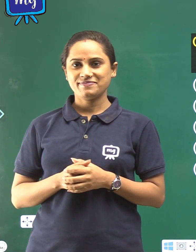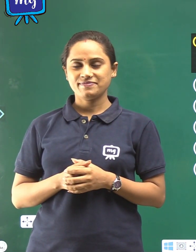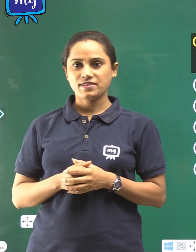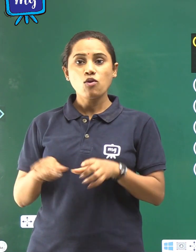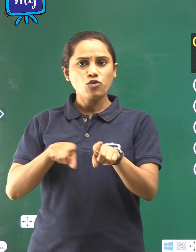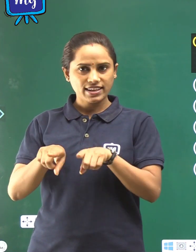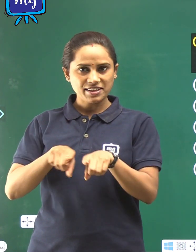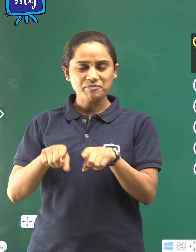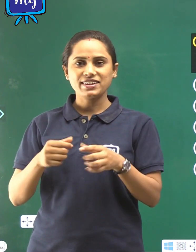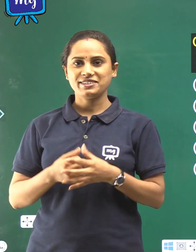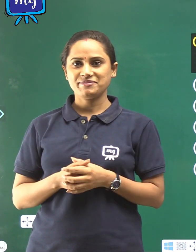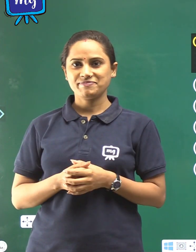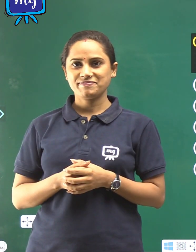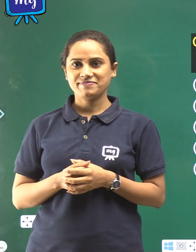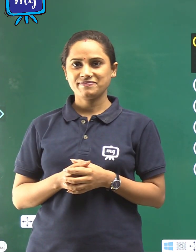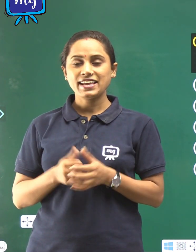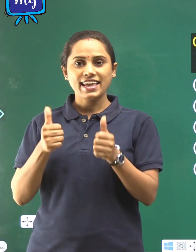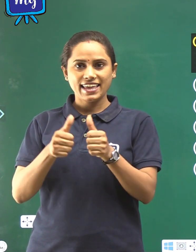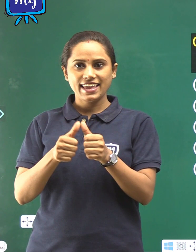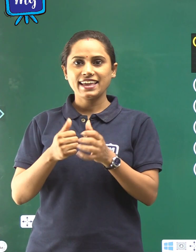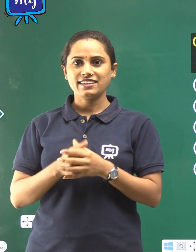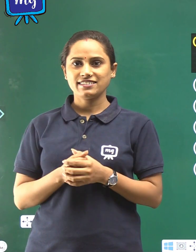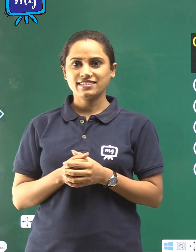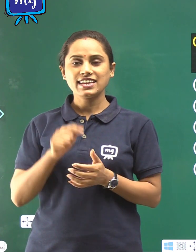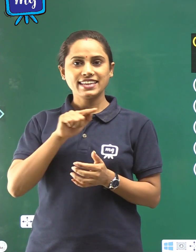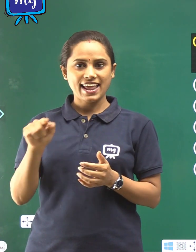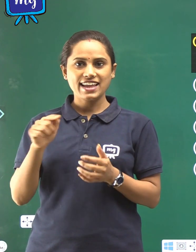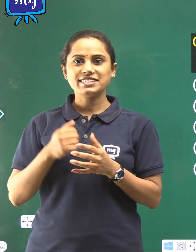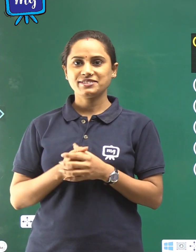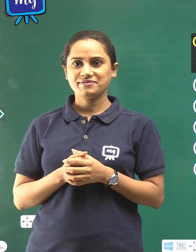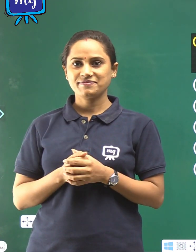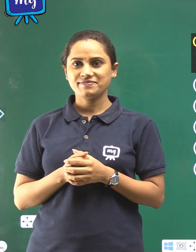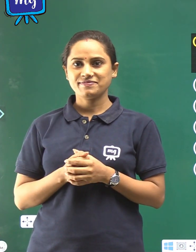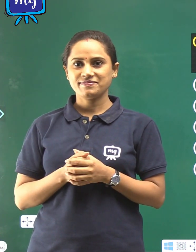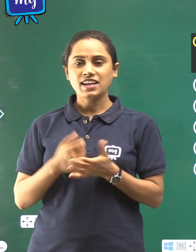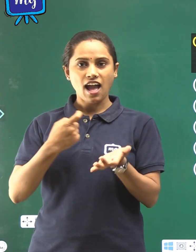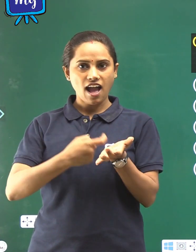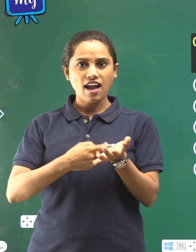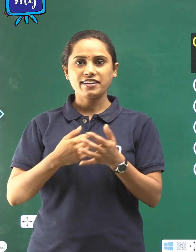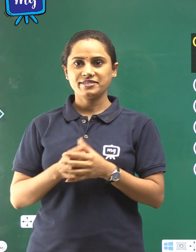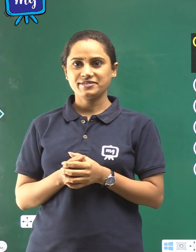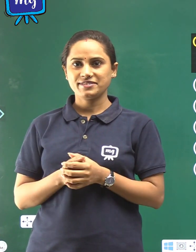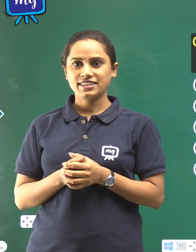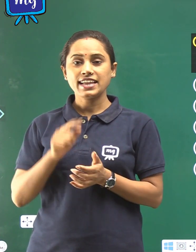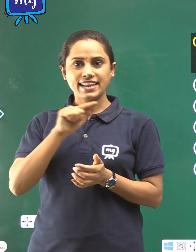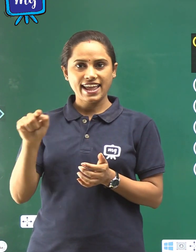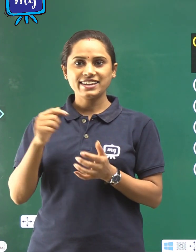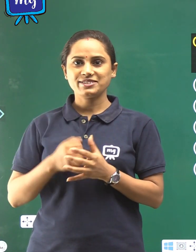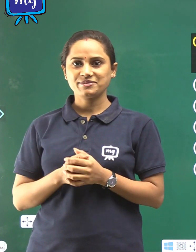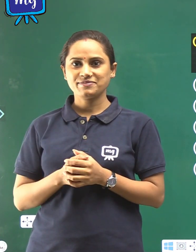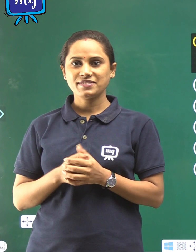For example, A dash R